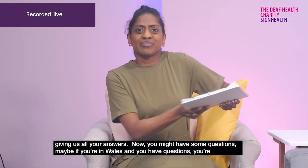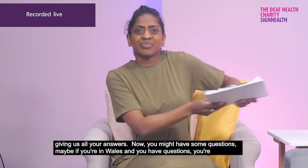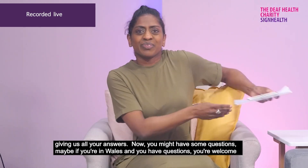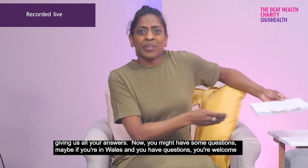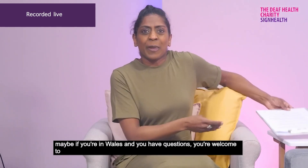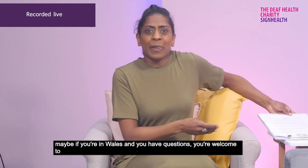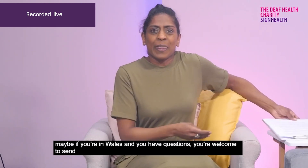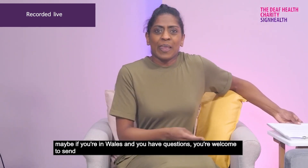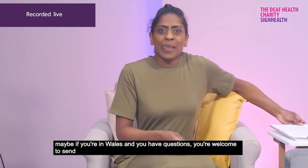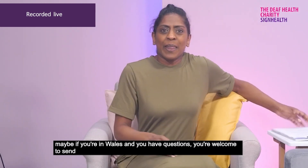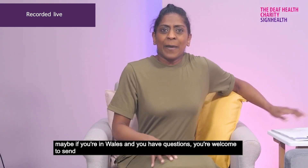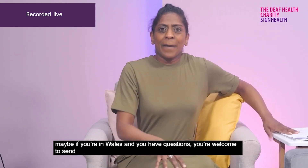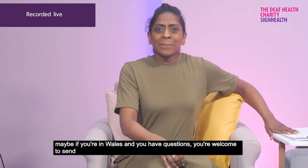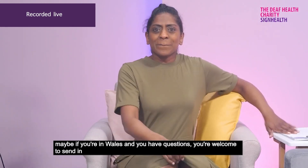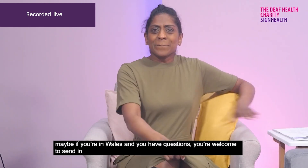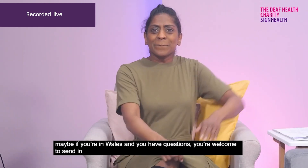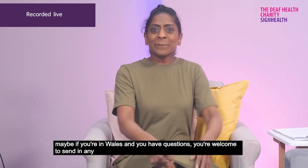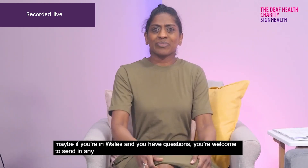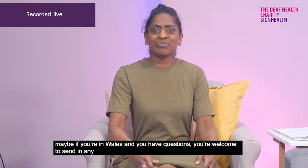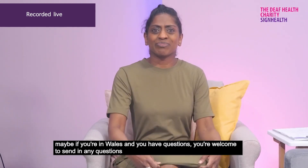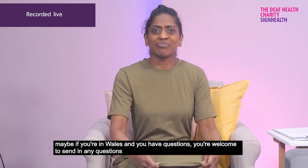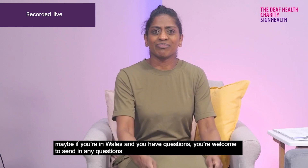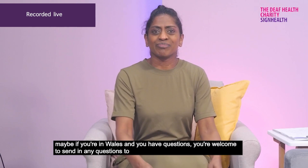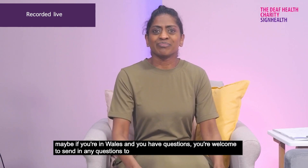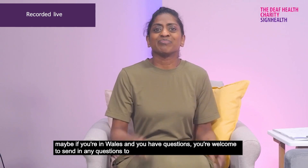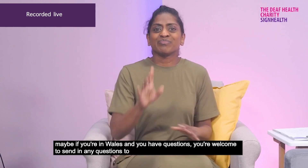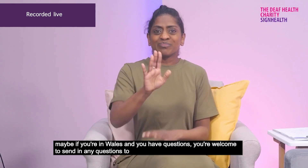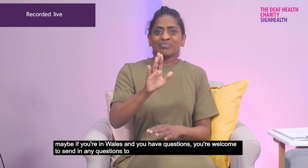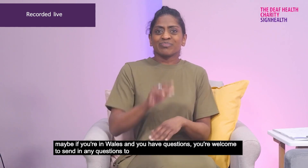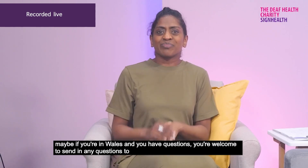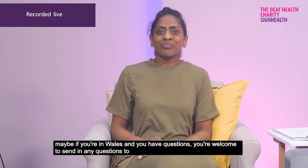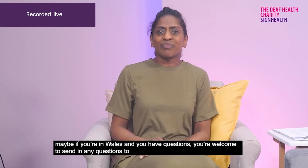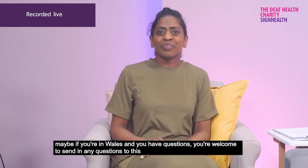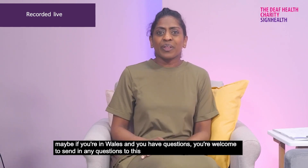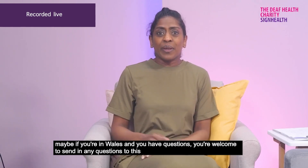to send in any questions to this number above.